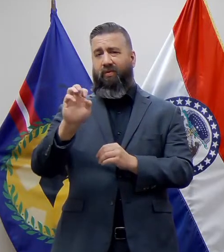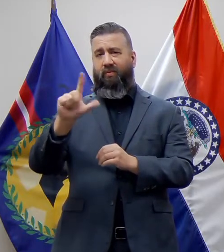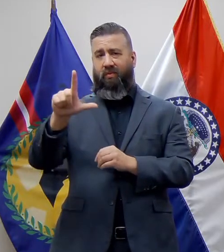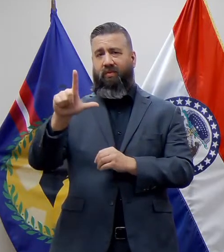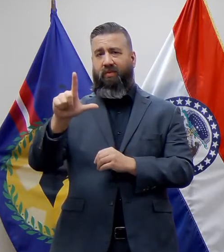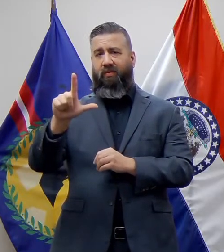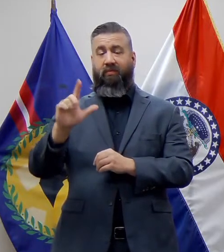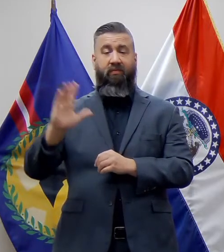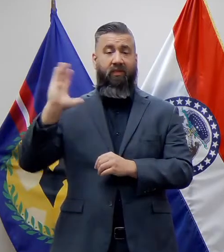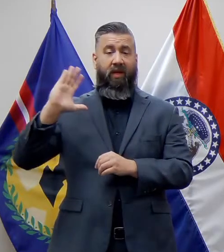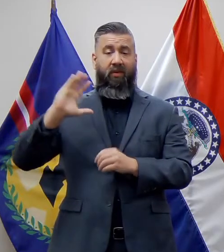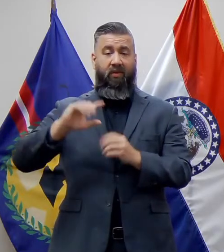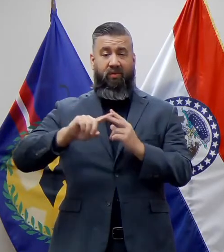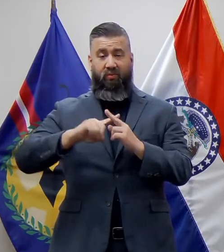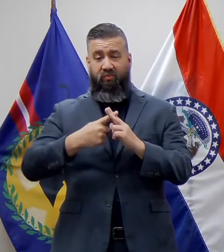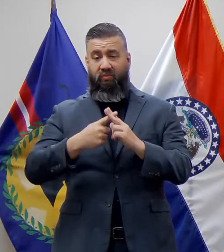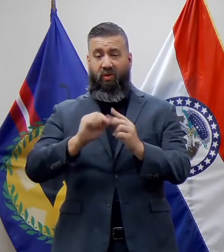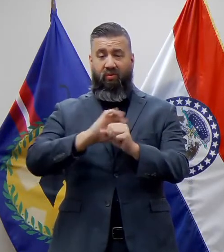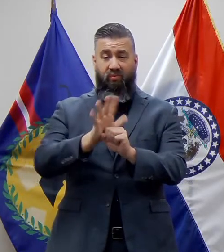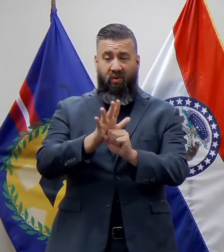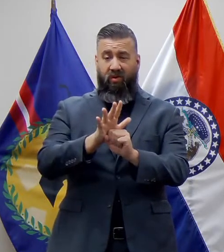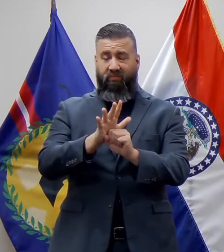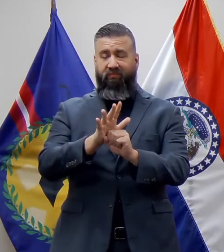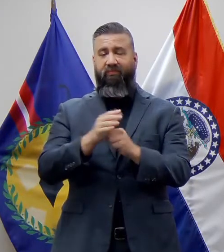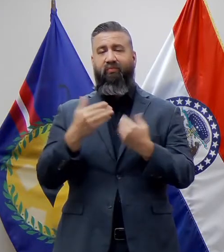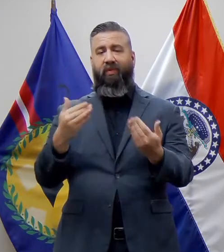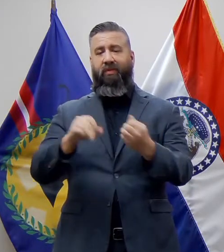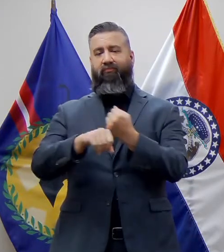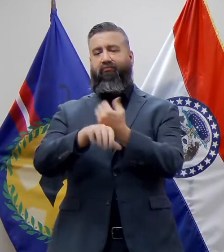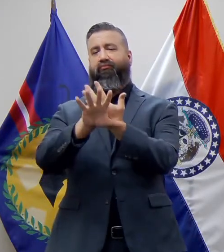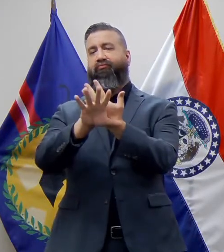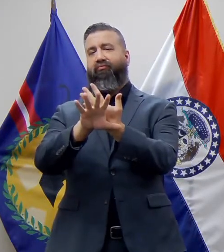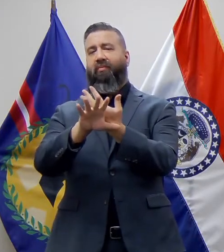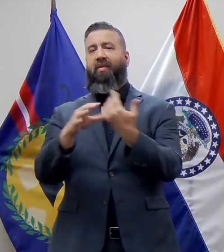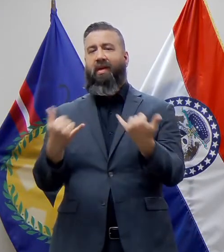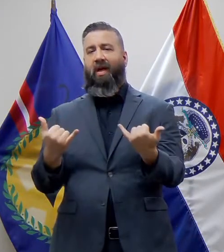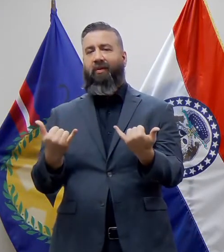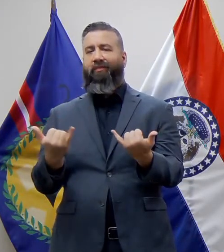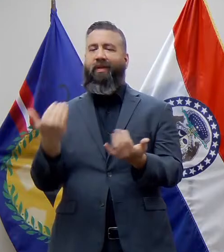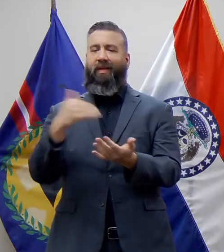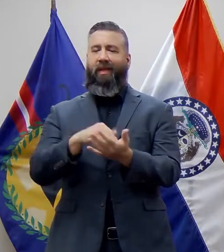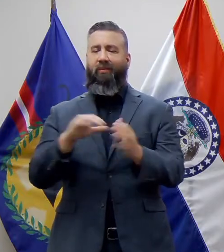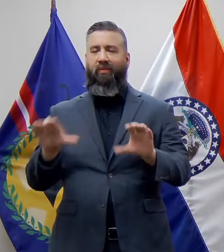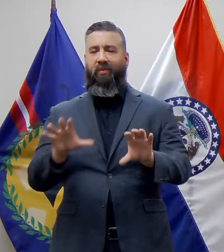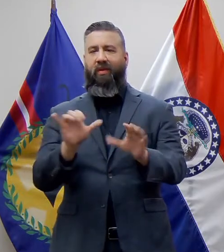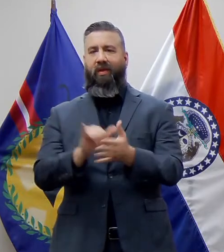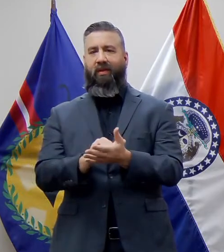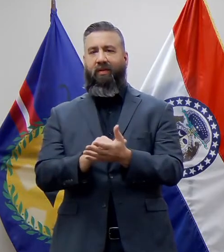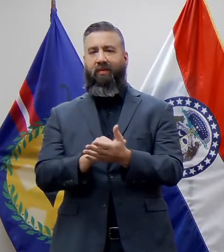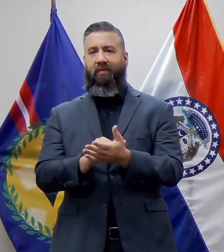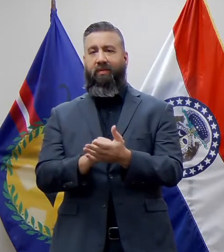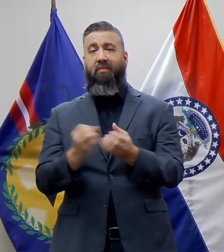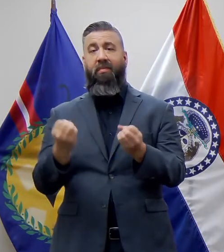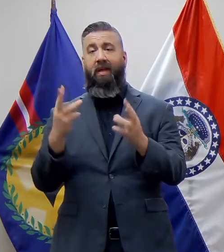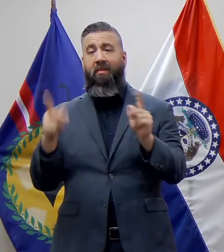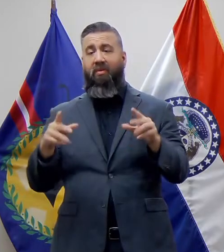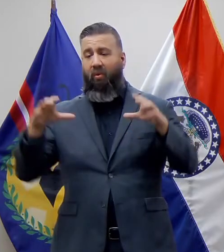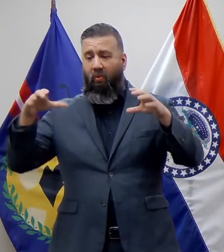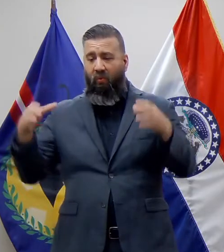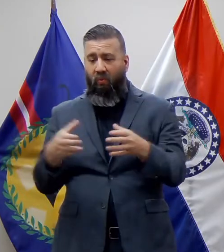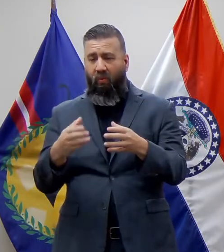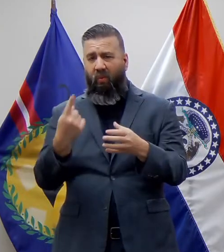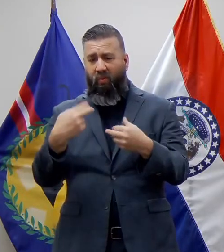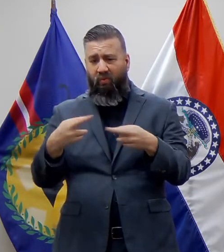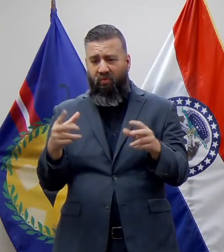meetings, and the technology is in place to immediately do so again. Gathering people in a room for hours at